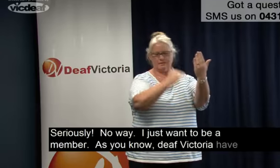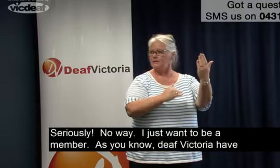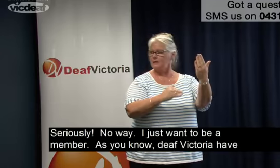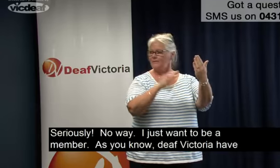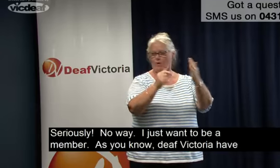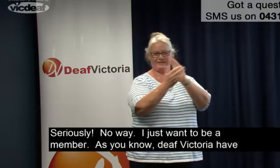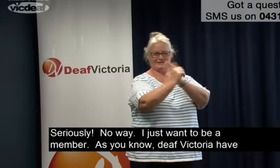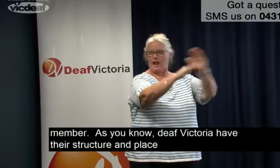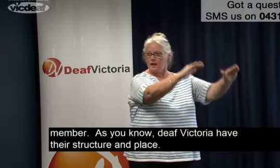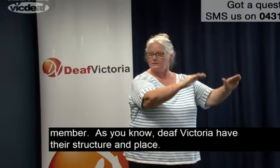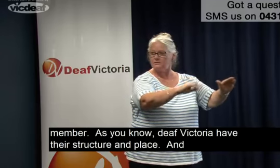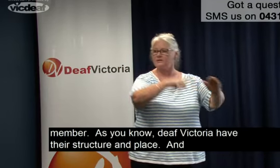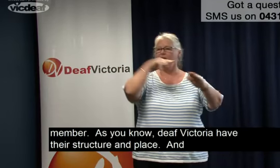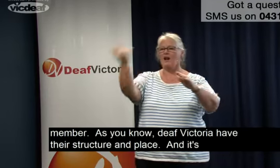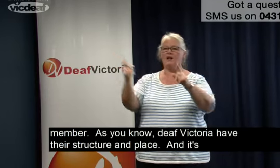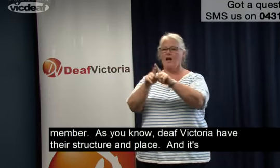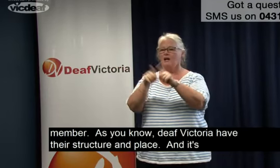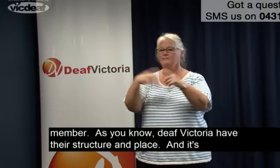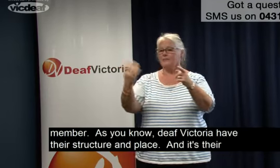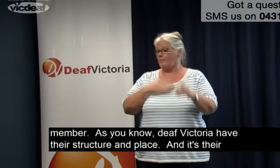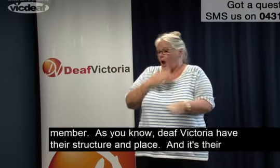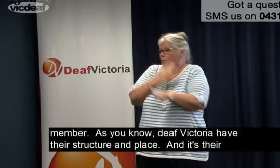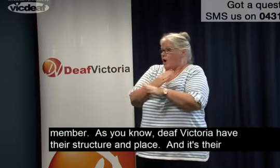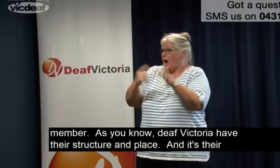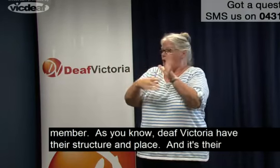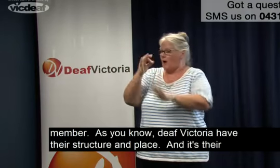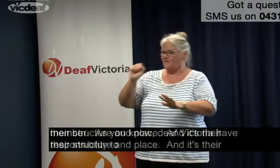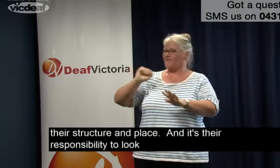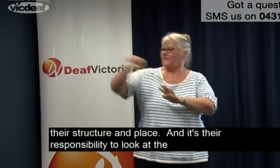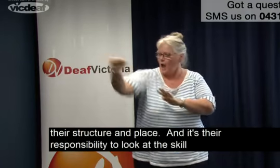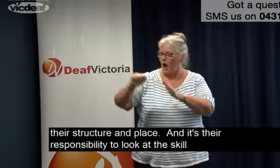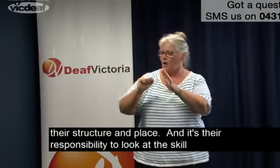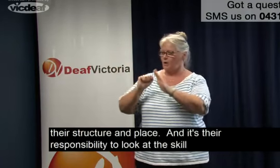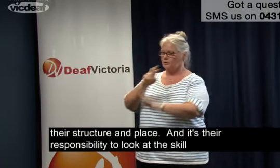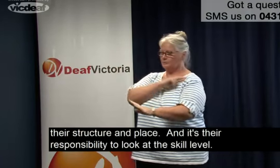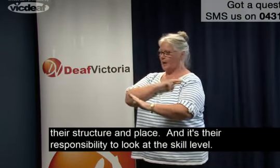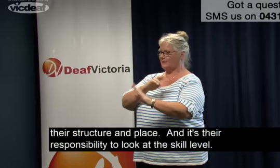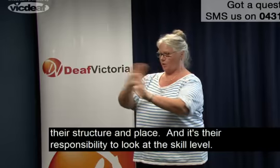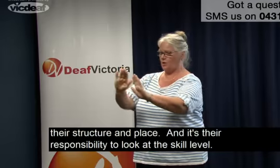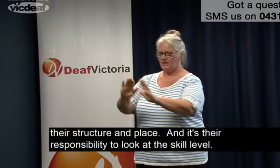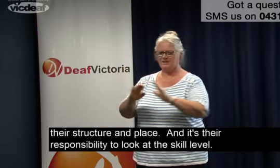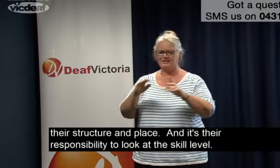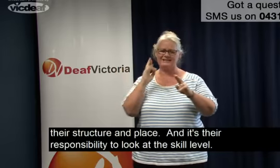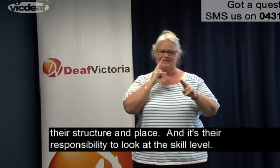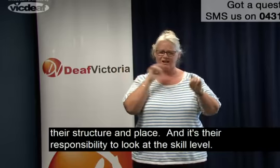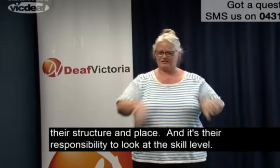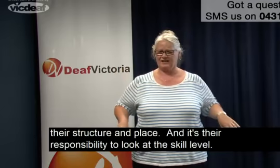their responsibility to look at the skill level. And at Aurora, with my work there, they have their